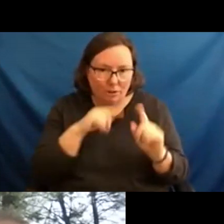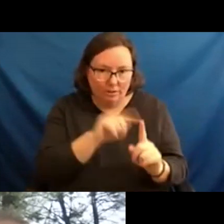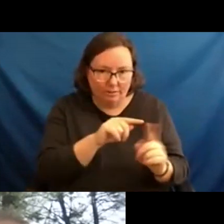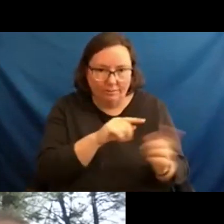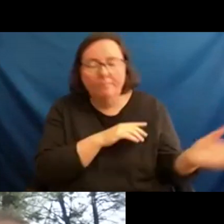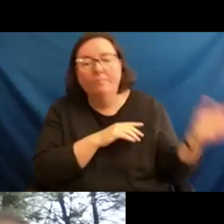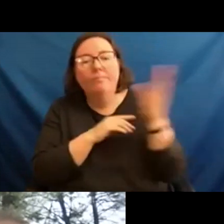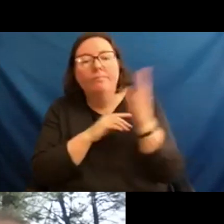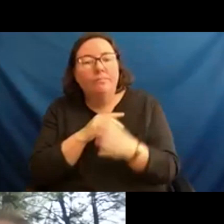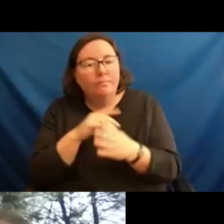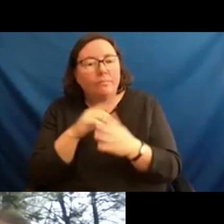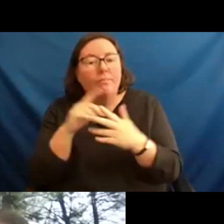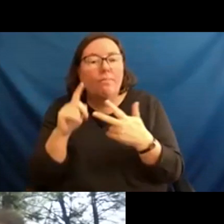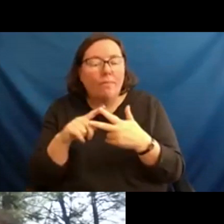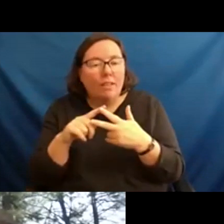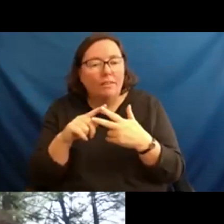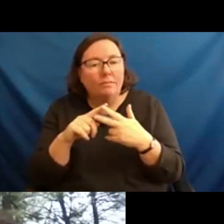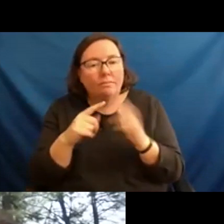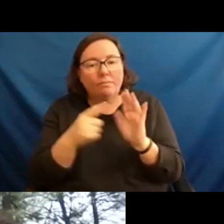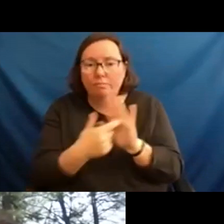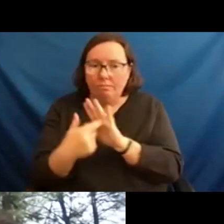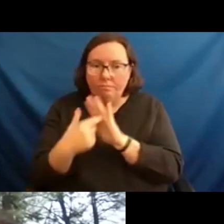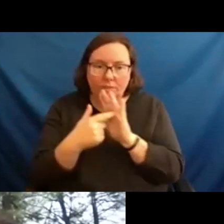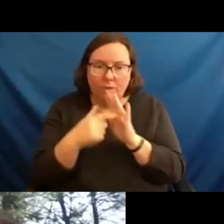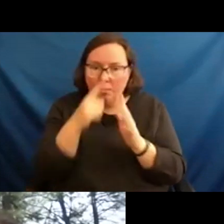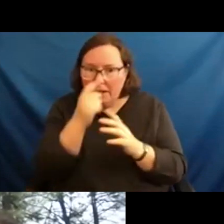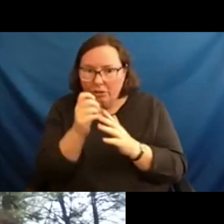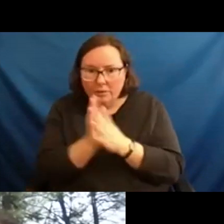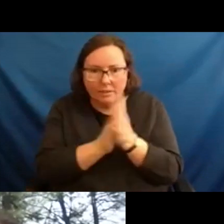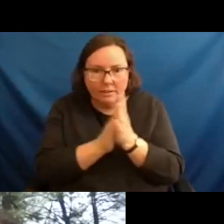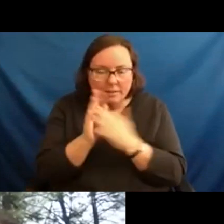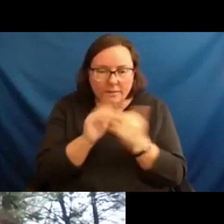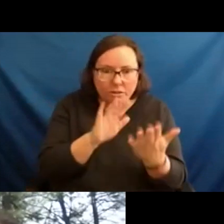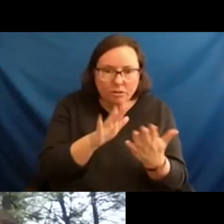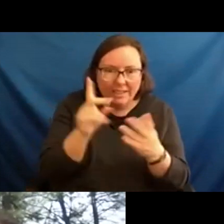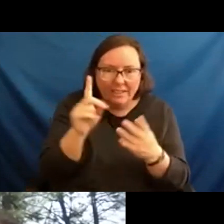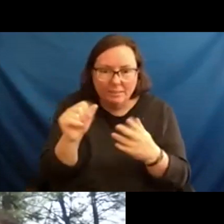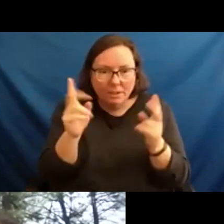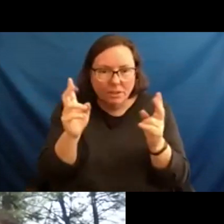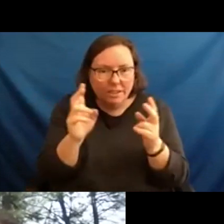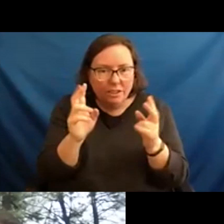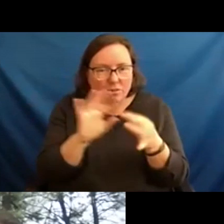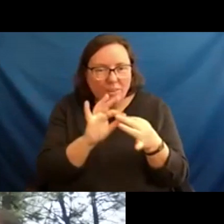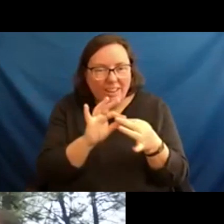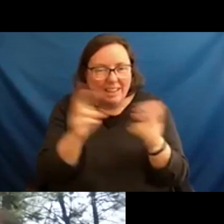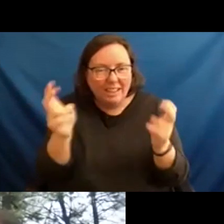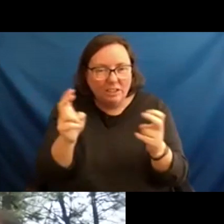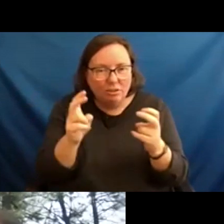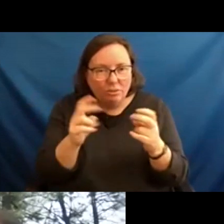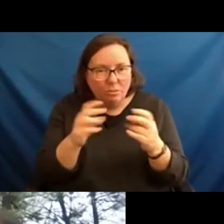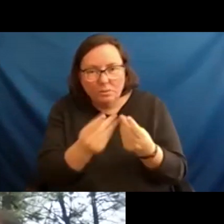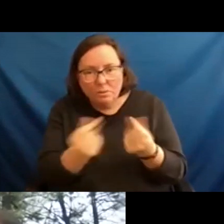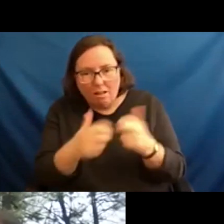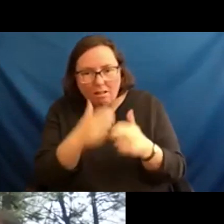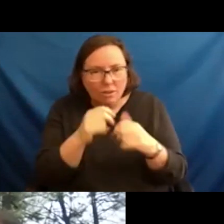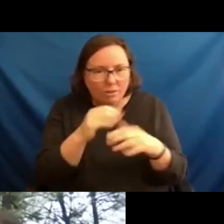They demonstrated interest in addressing disability-related issues. As